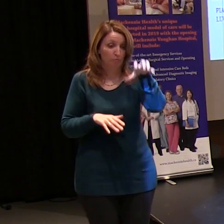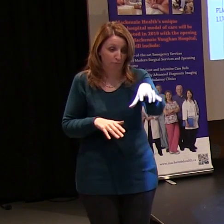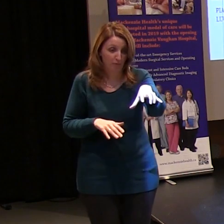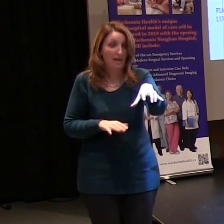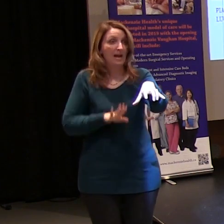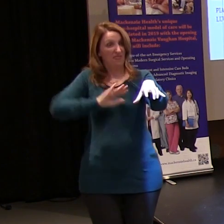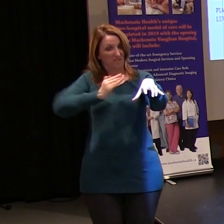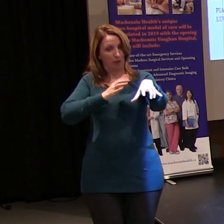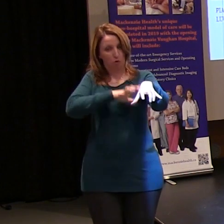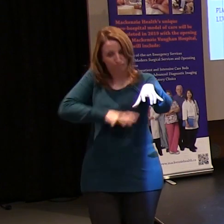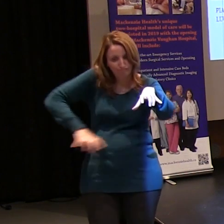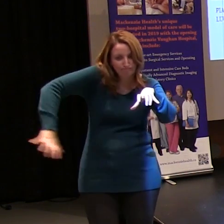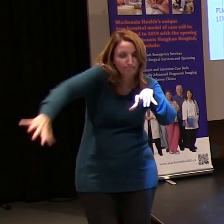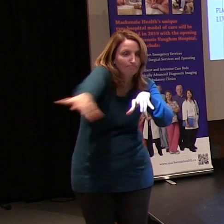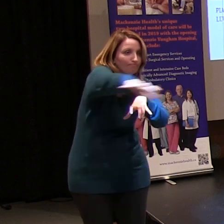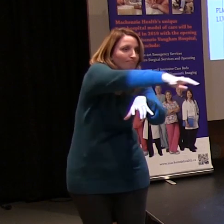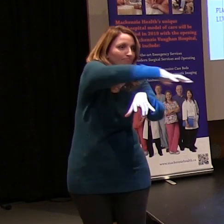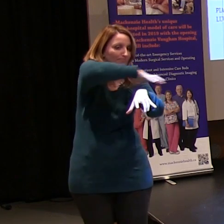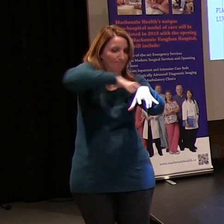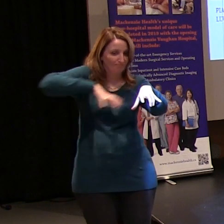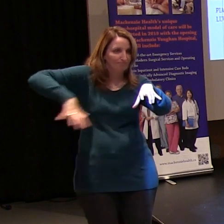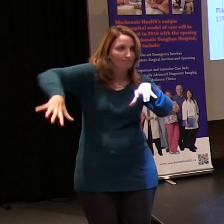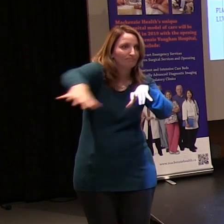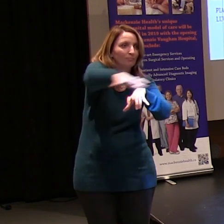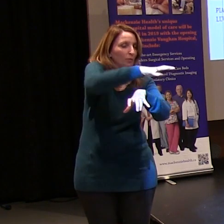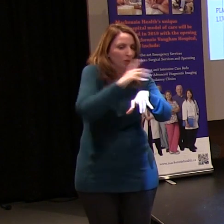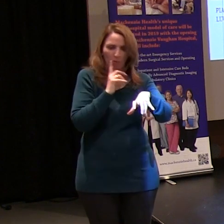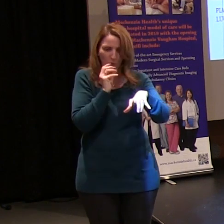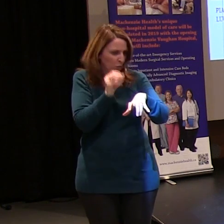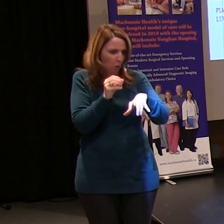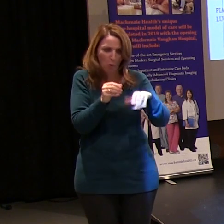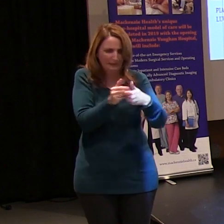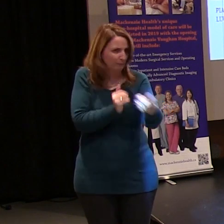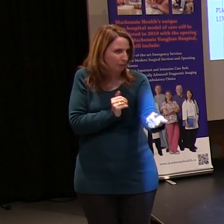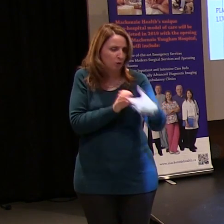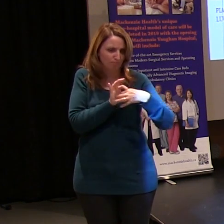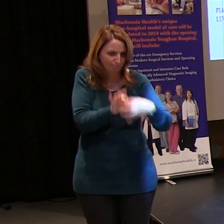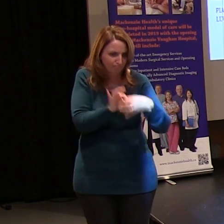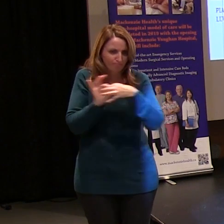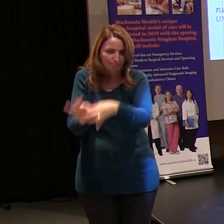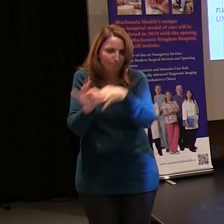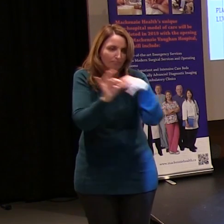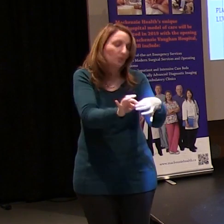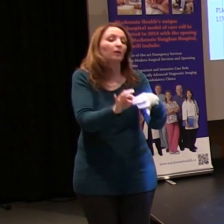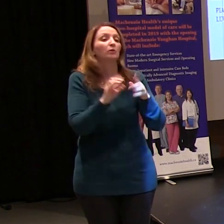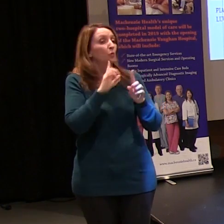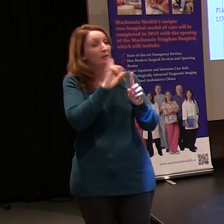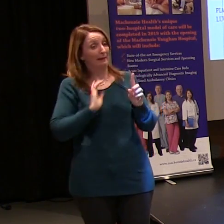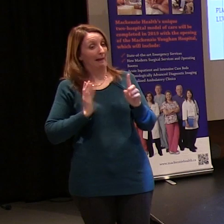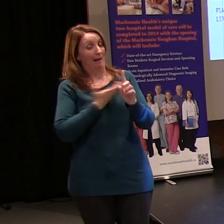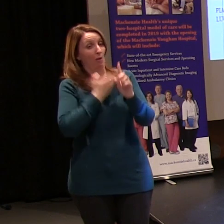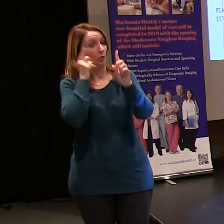big event. You cannot see, you don't see the boundaries anymore. So really what we're looking for, we're looking